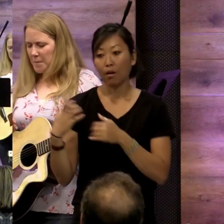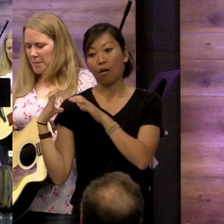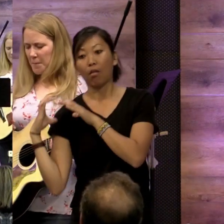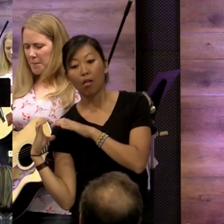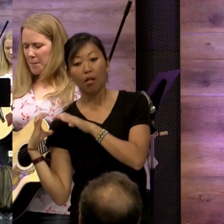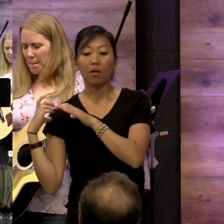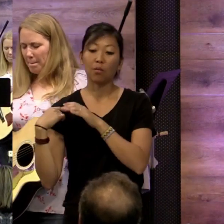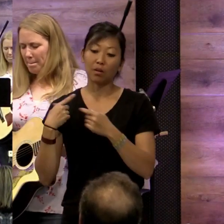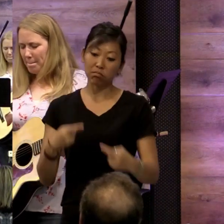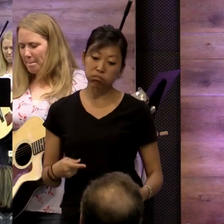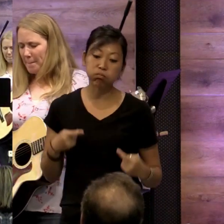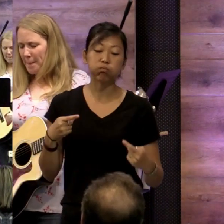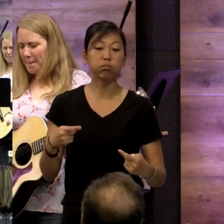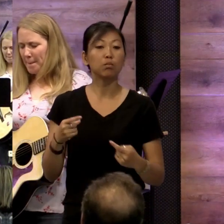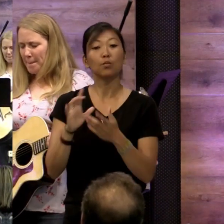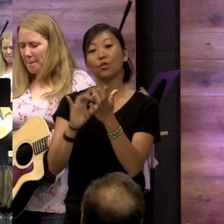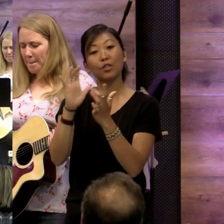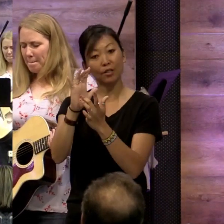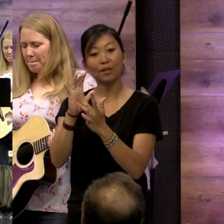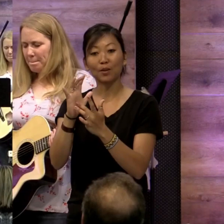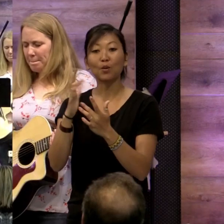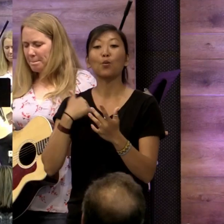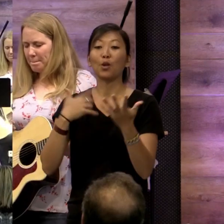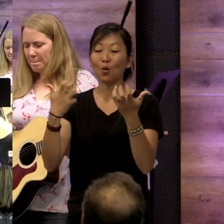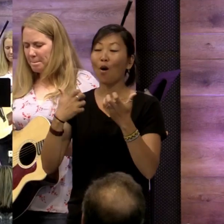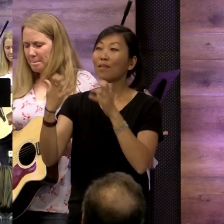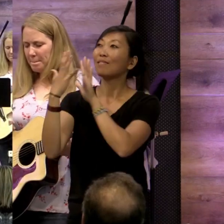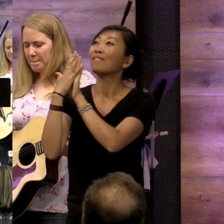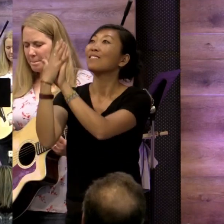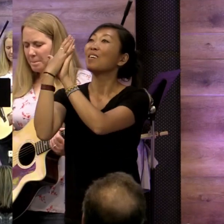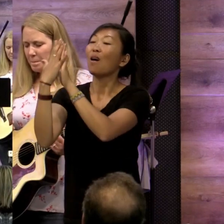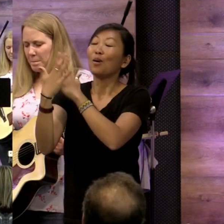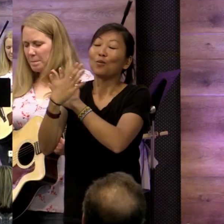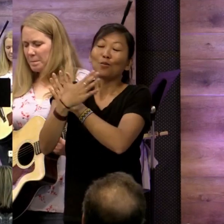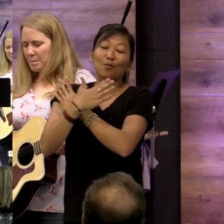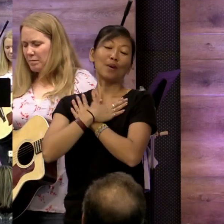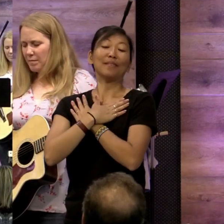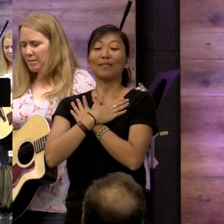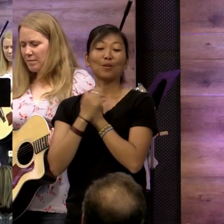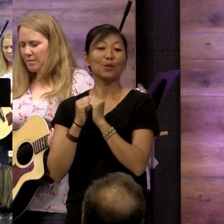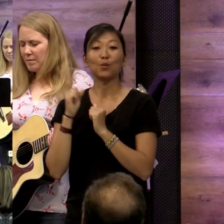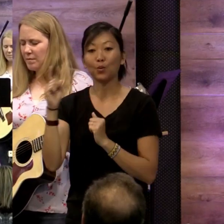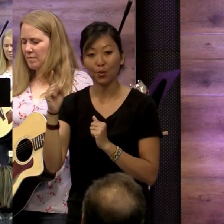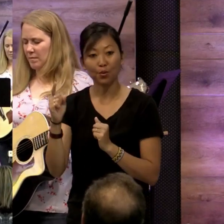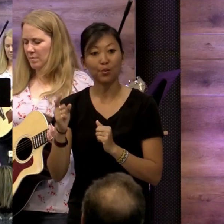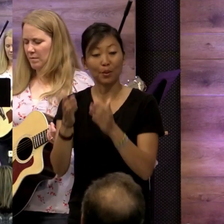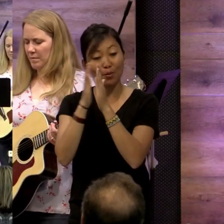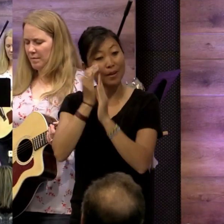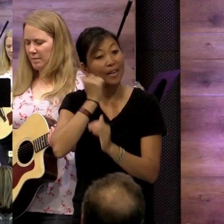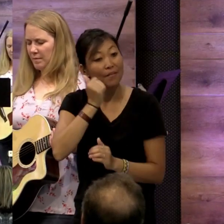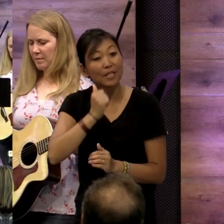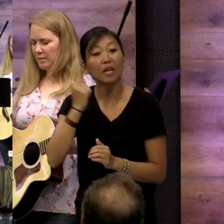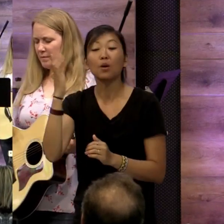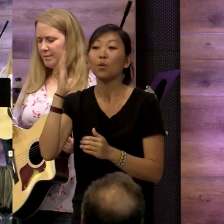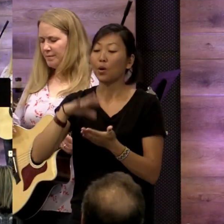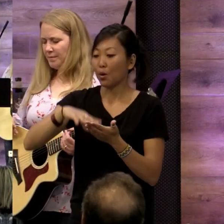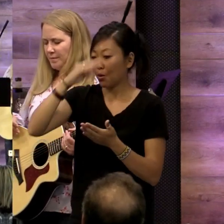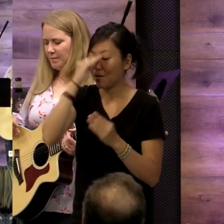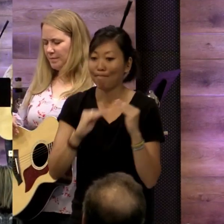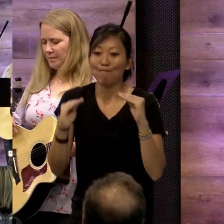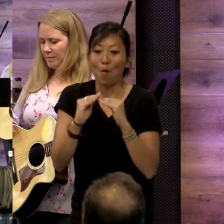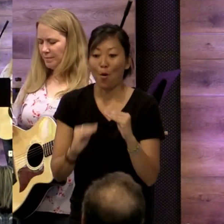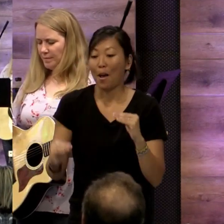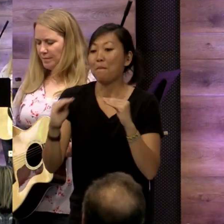are heavy laden, Jesus, we find rest in you. And we pray that each and every day we would learn